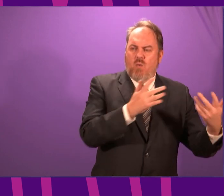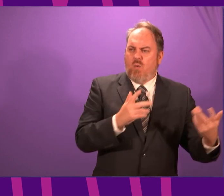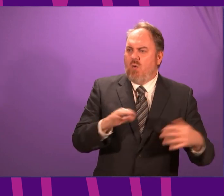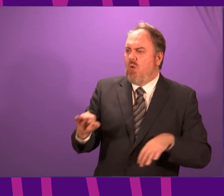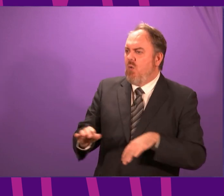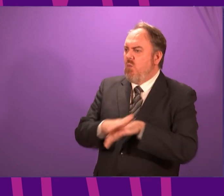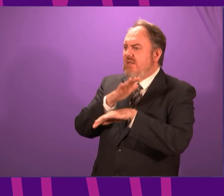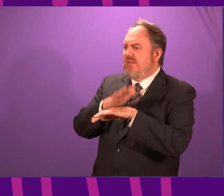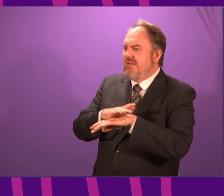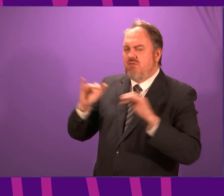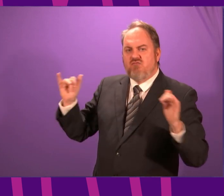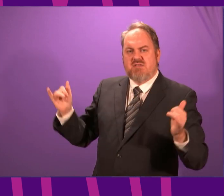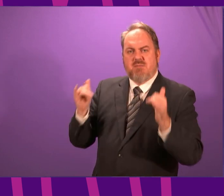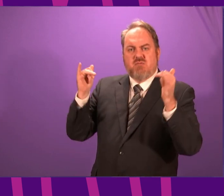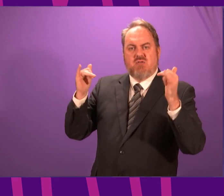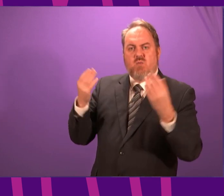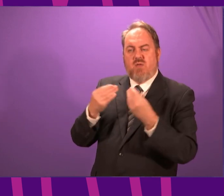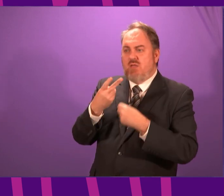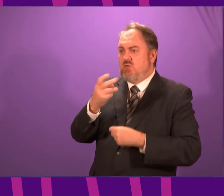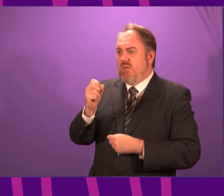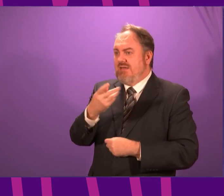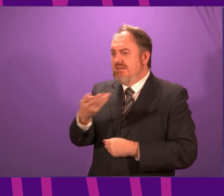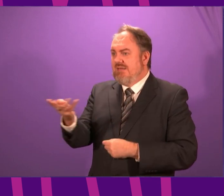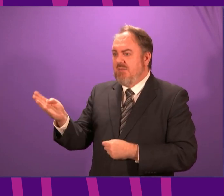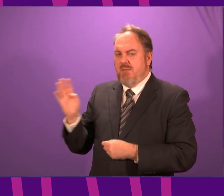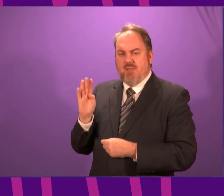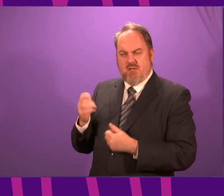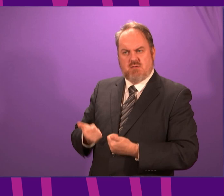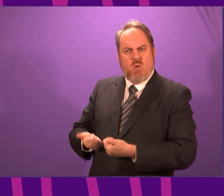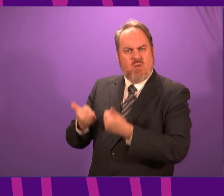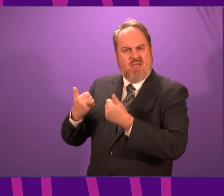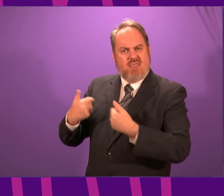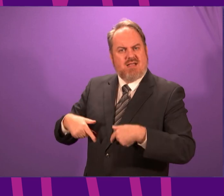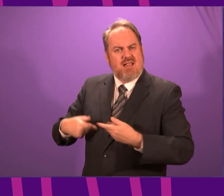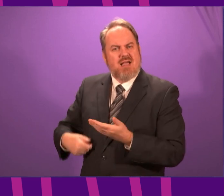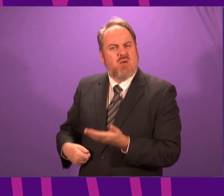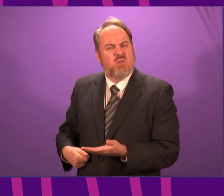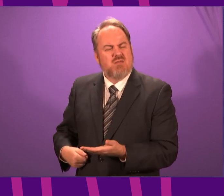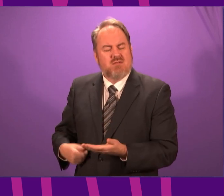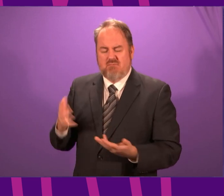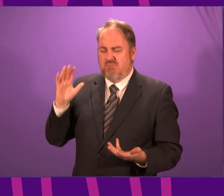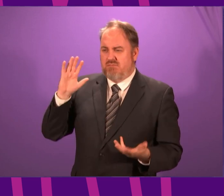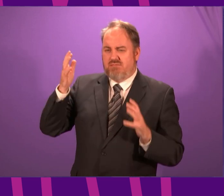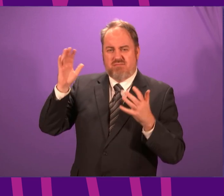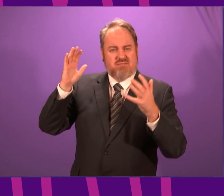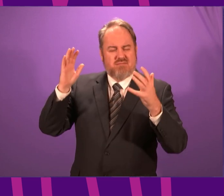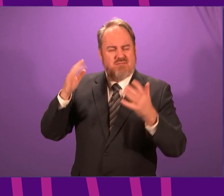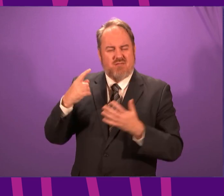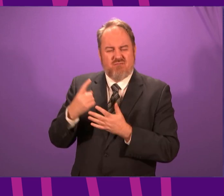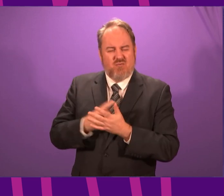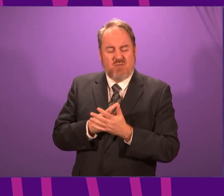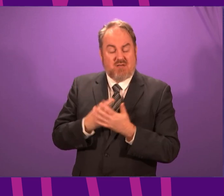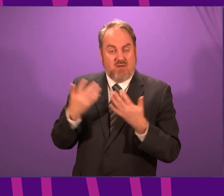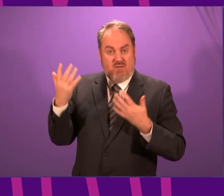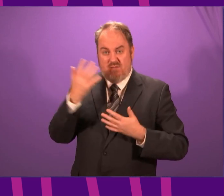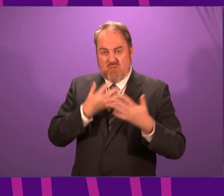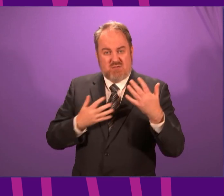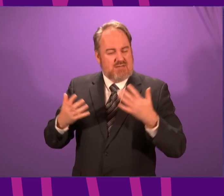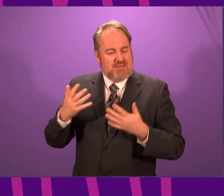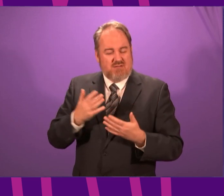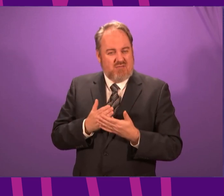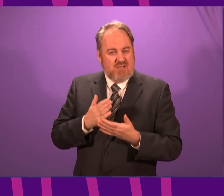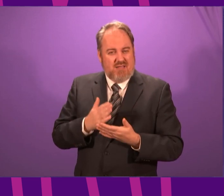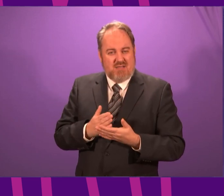with 20 others is acceptable, but socially distancing in a local restaurant where strict safety measures have been introduced is not